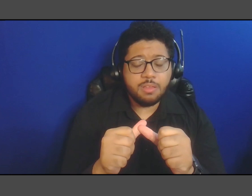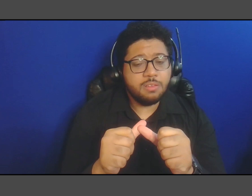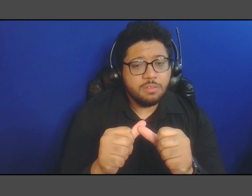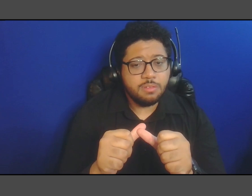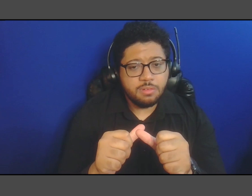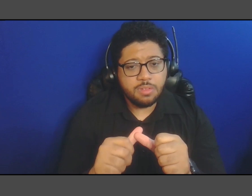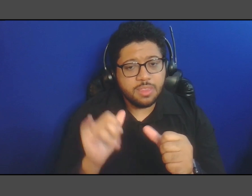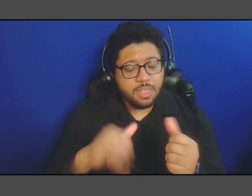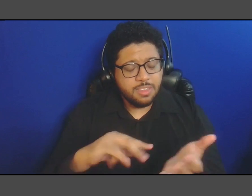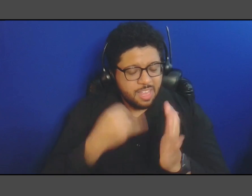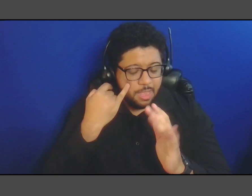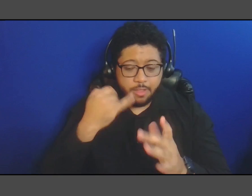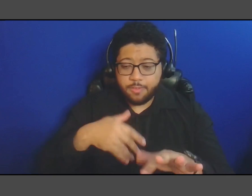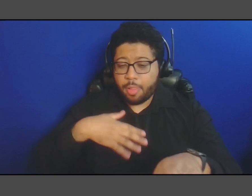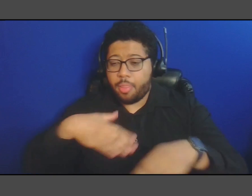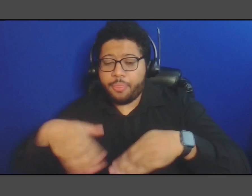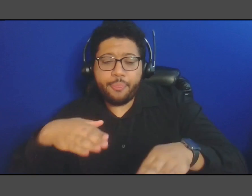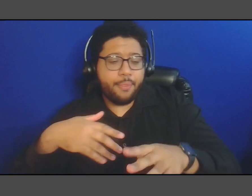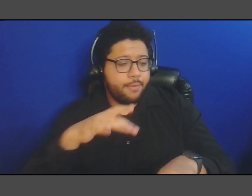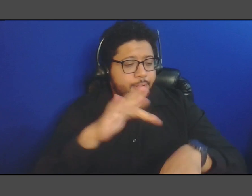all Americans.